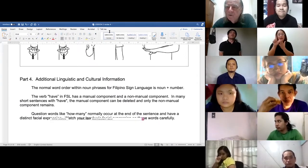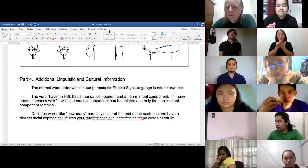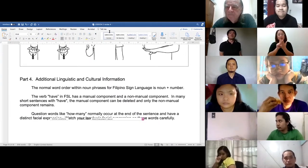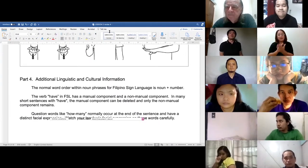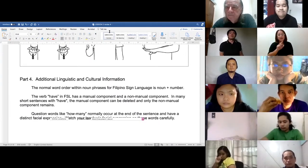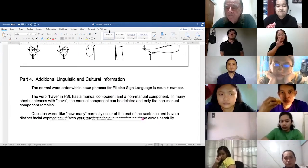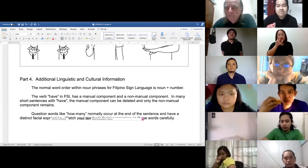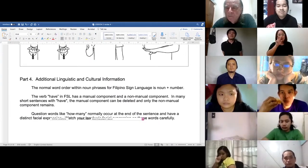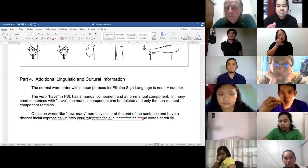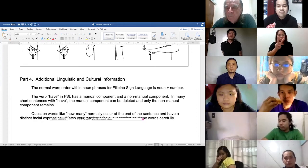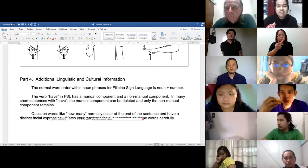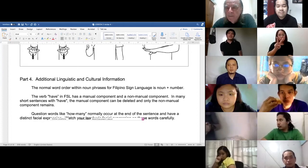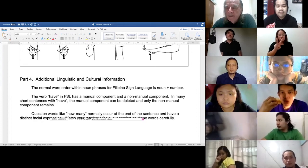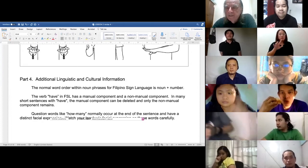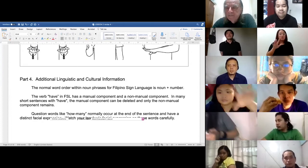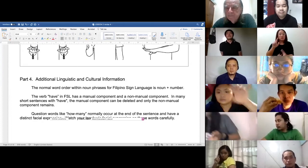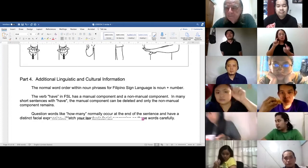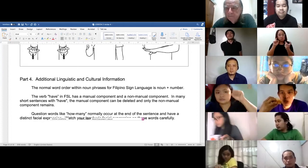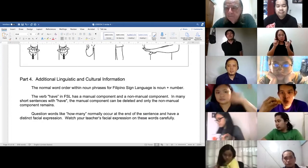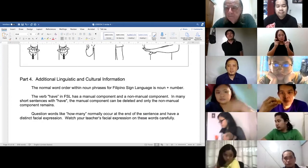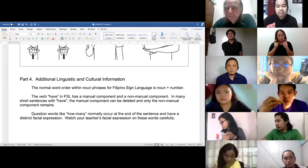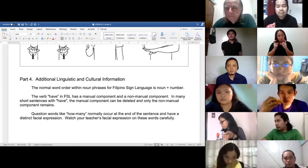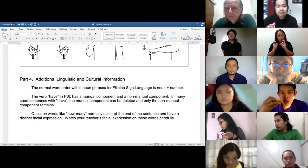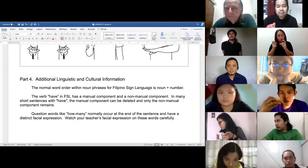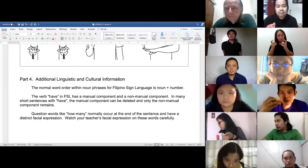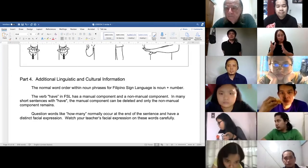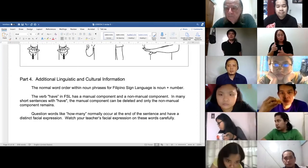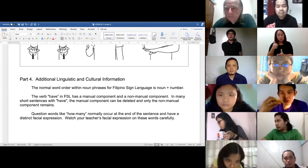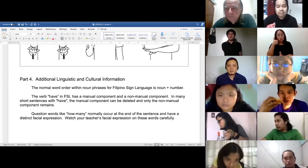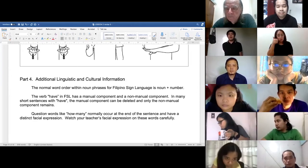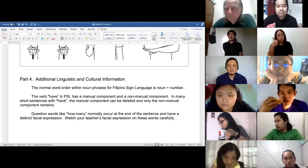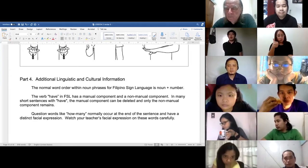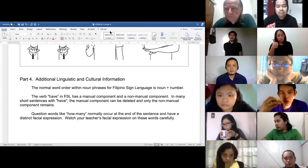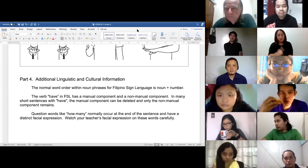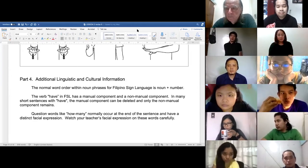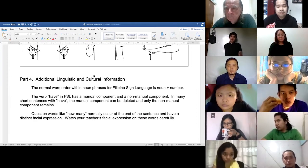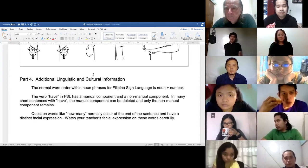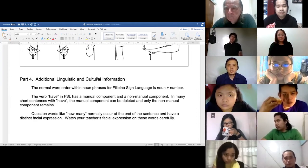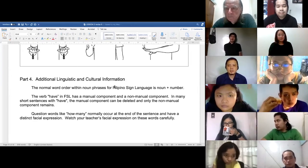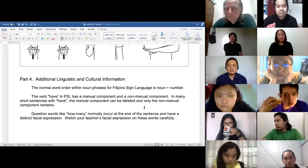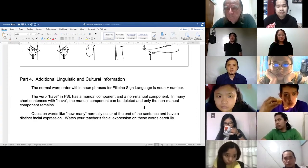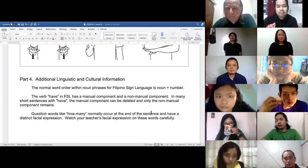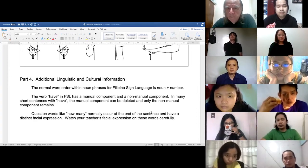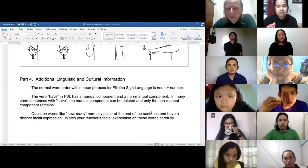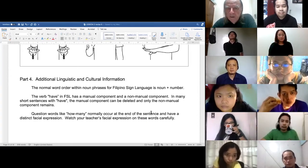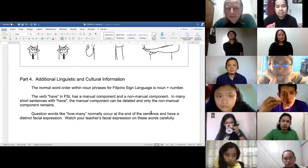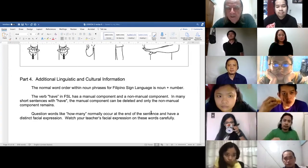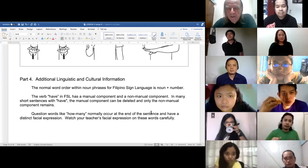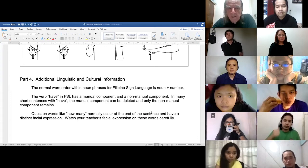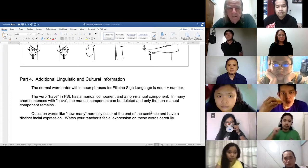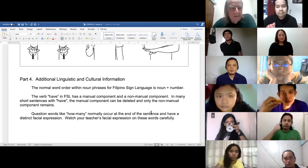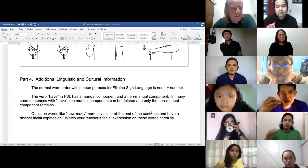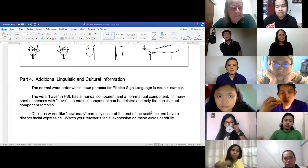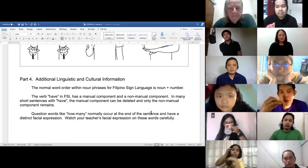good. Jasmine's saying we should save this first, Shaq. Okay, done.